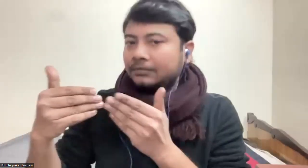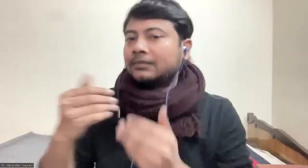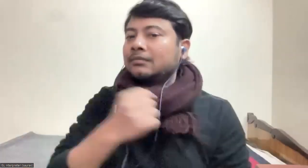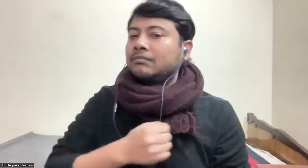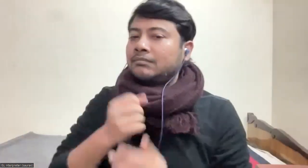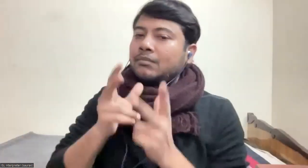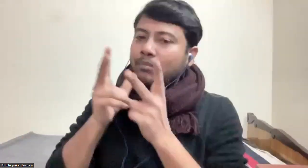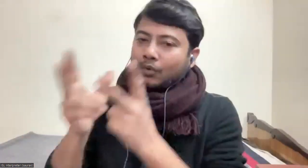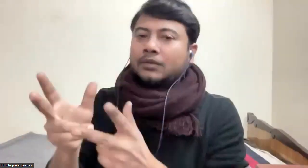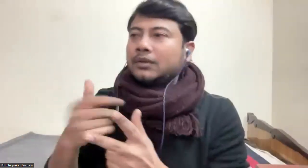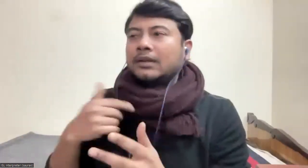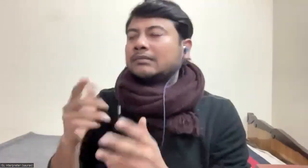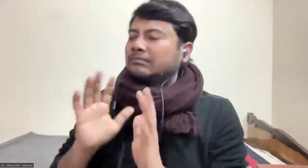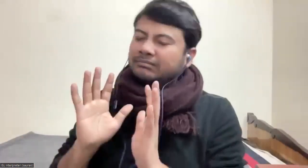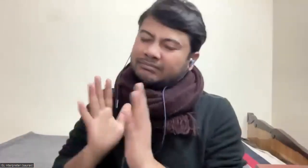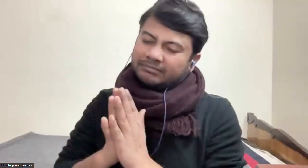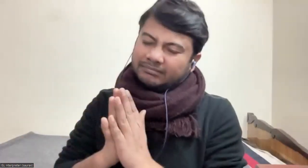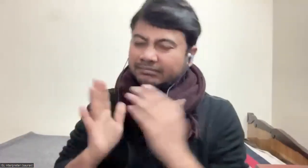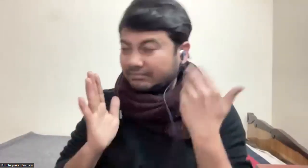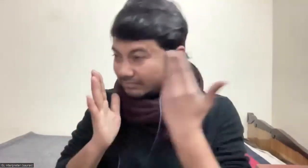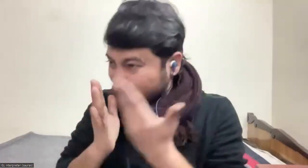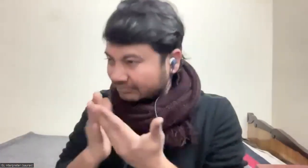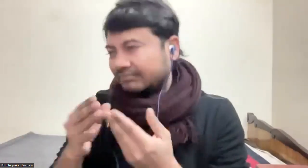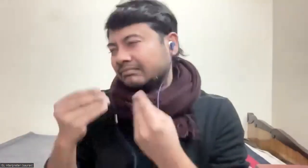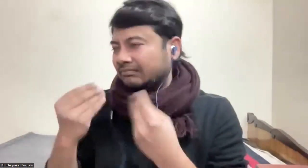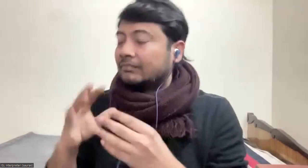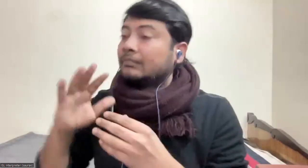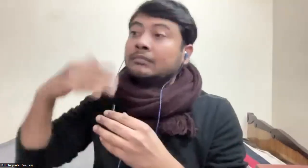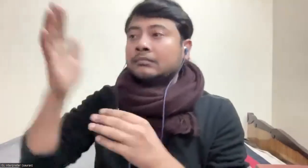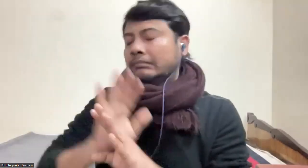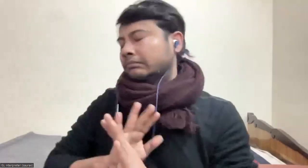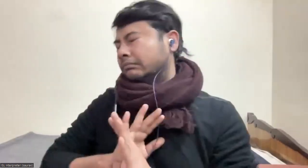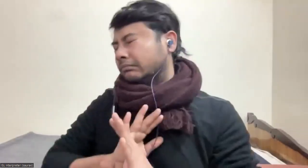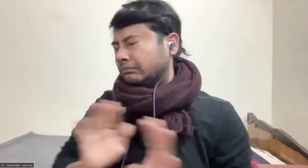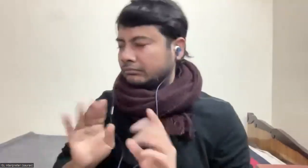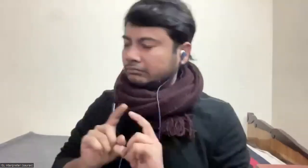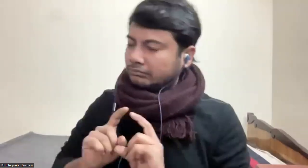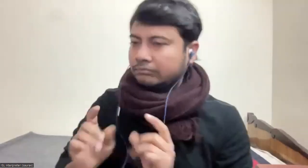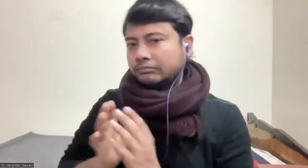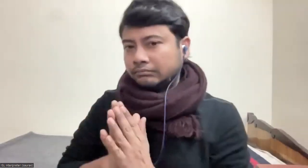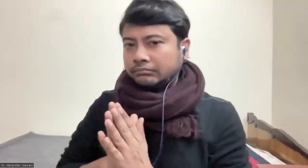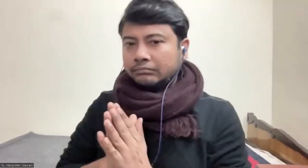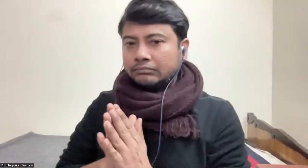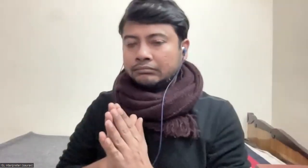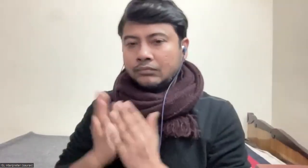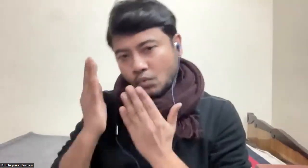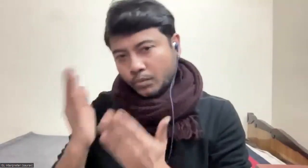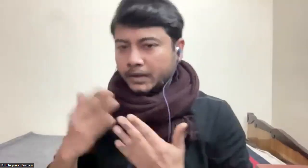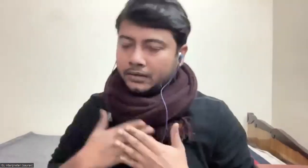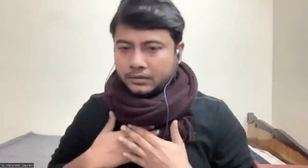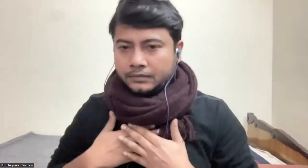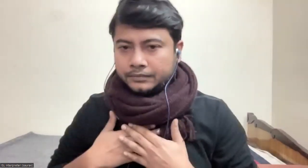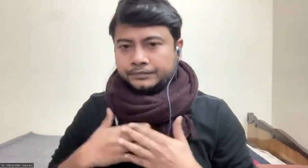never repeat this mistake again of disobeying your order." So that was point number 3. Point number 4,